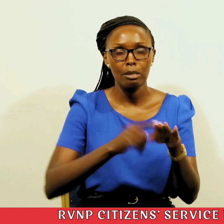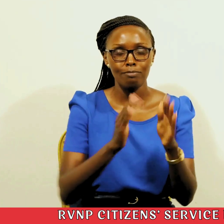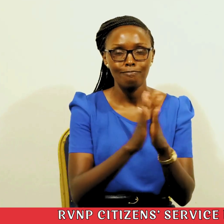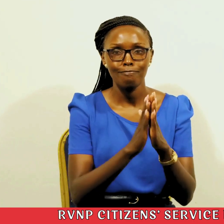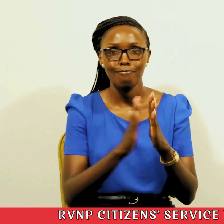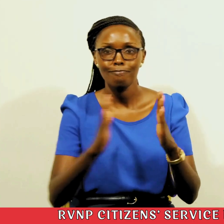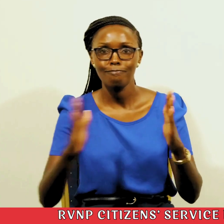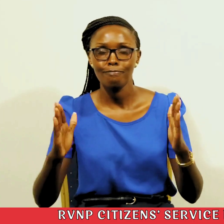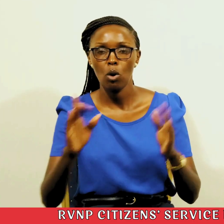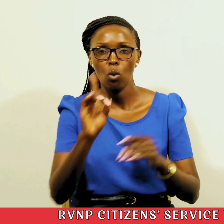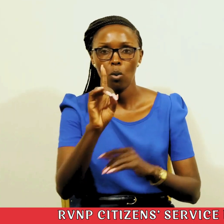1 day.